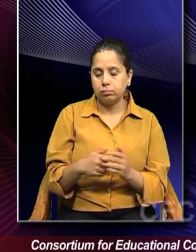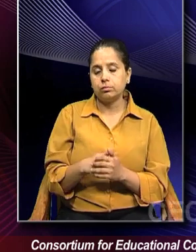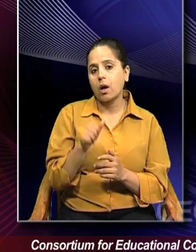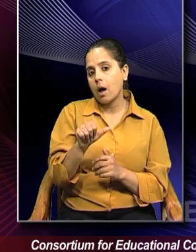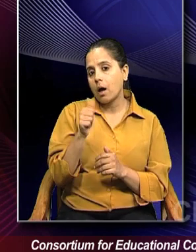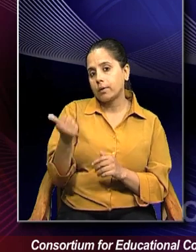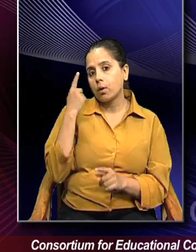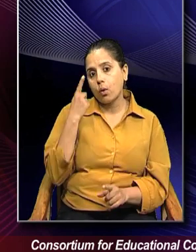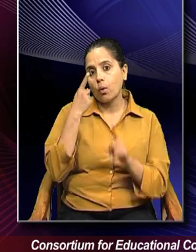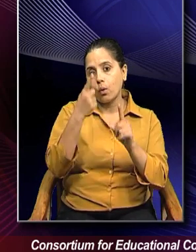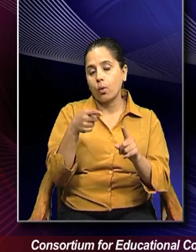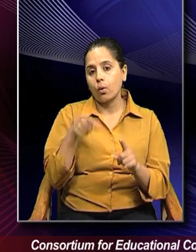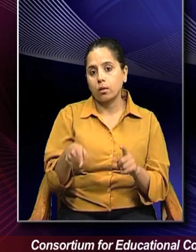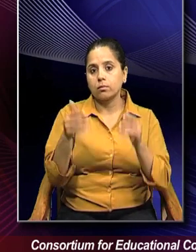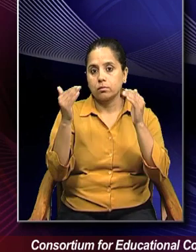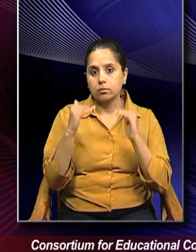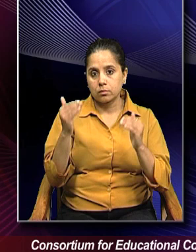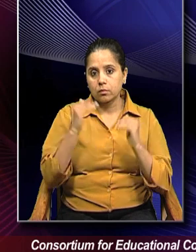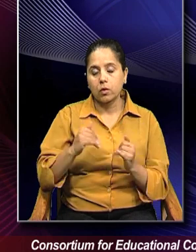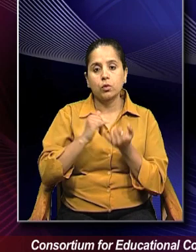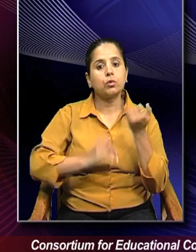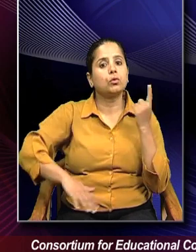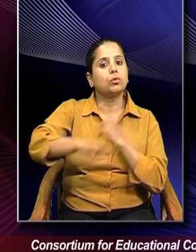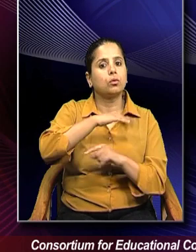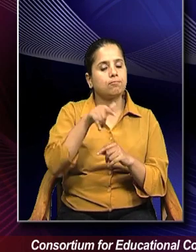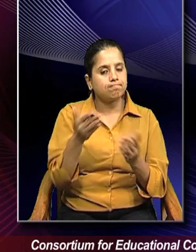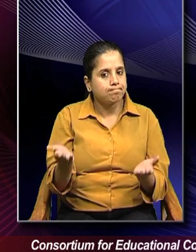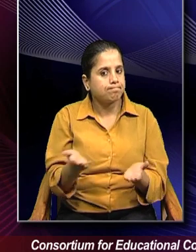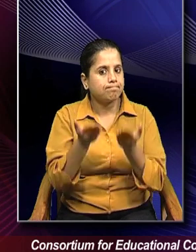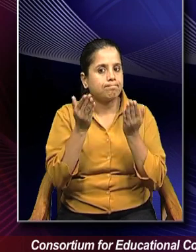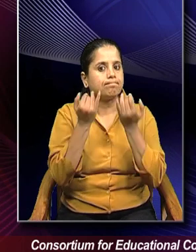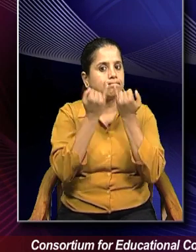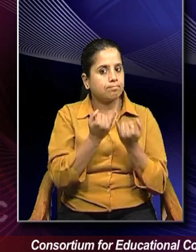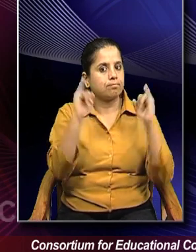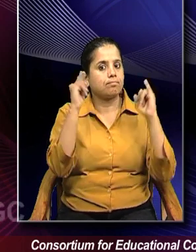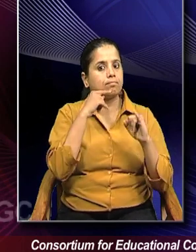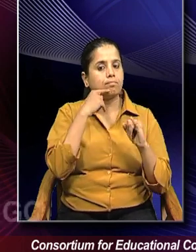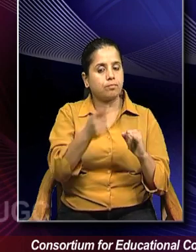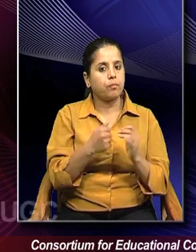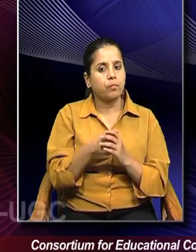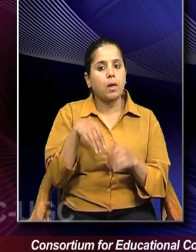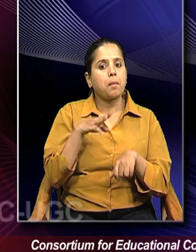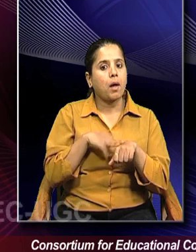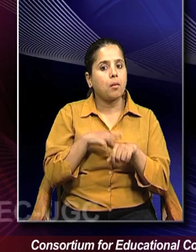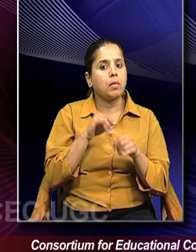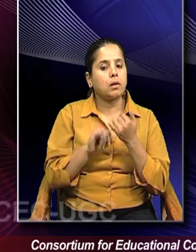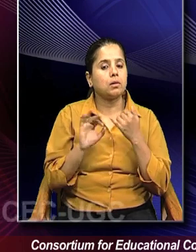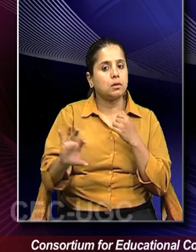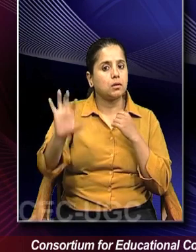Another goal of anarchical society is upholding the independence of member